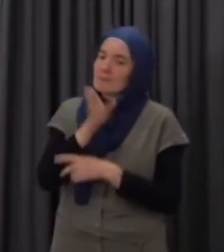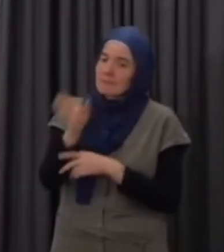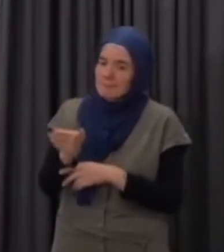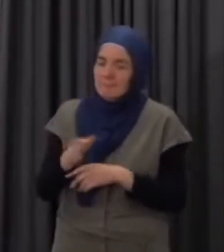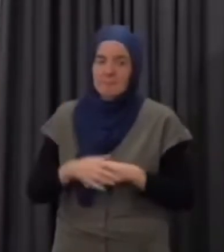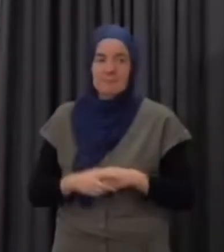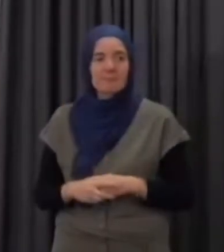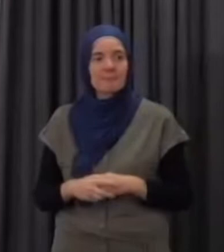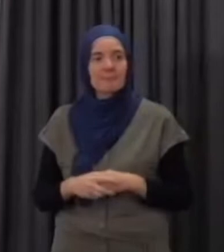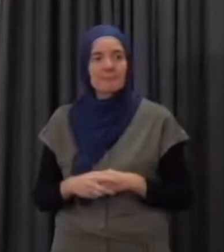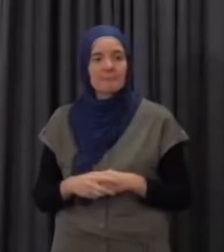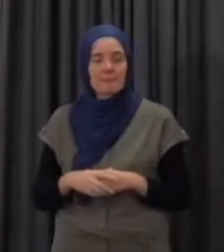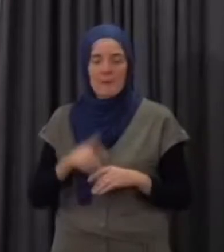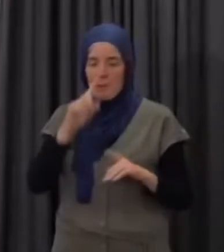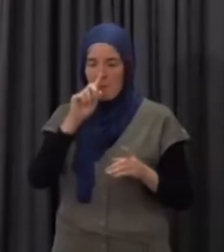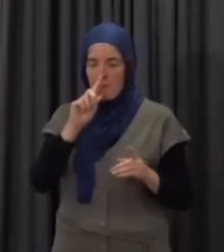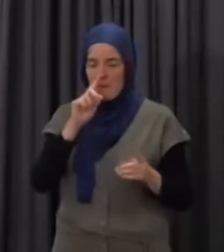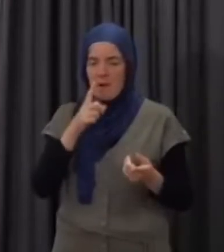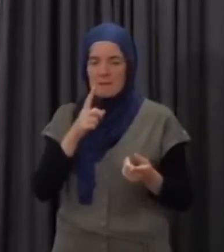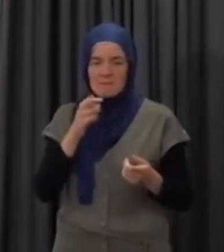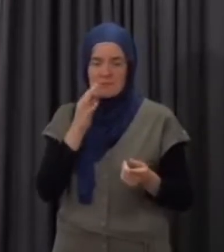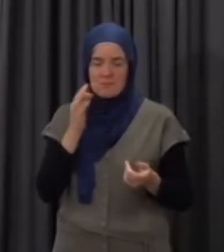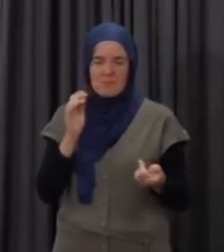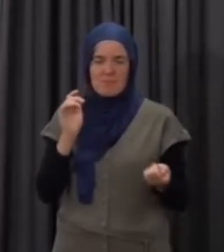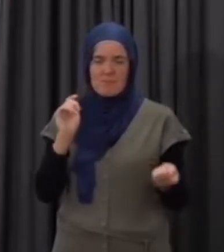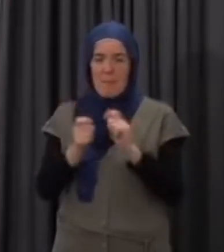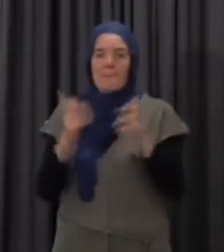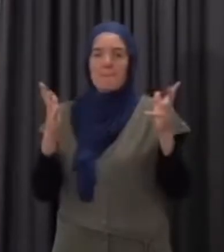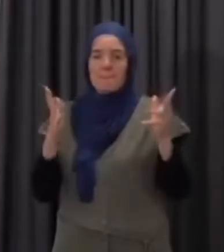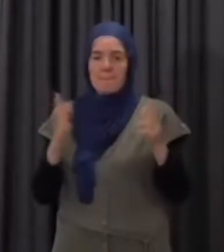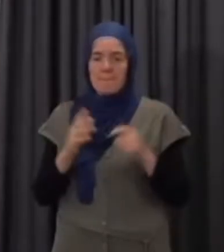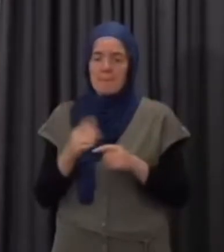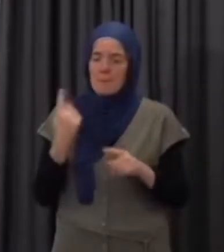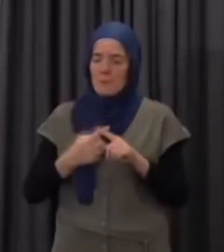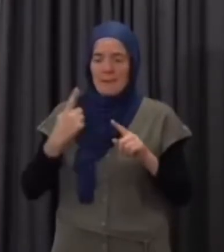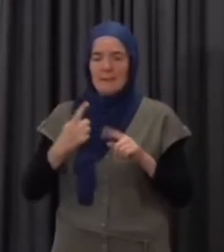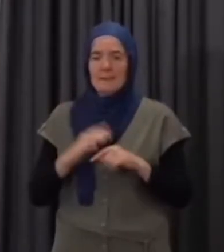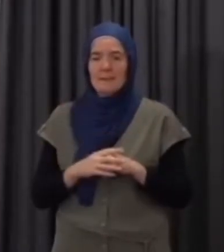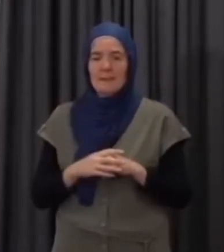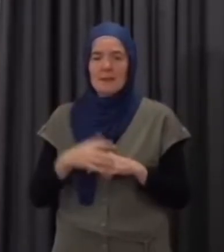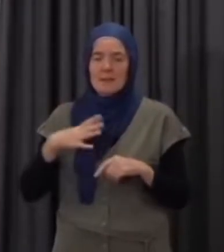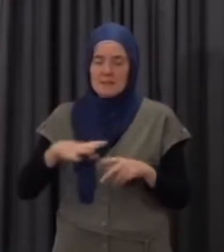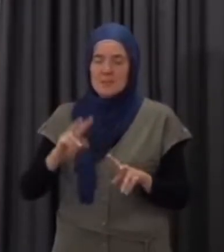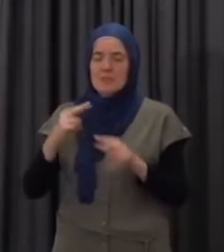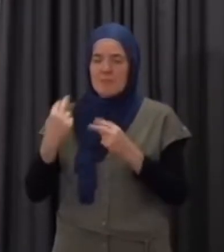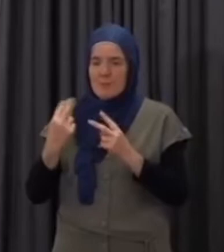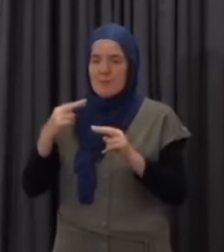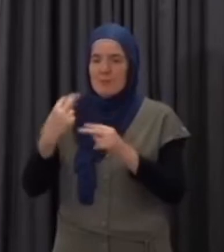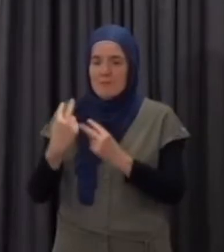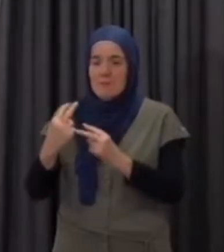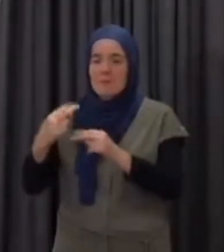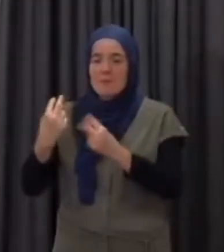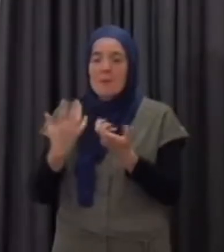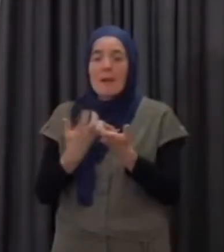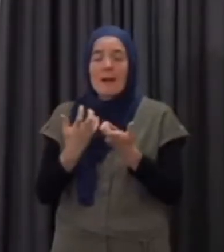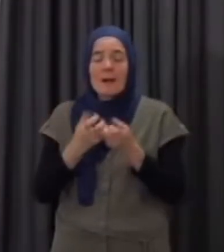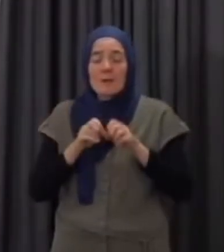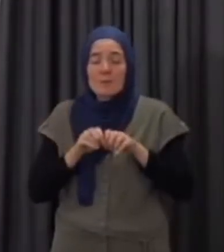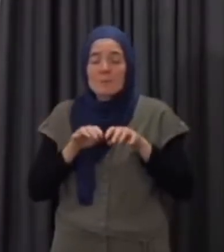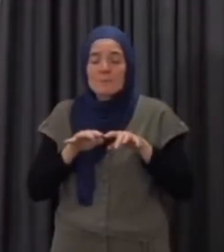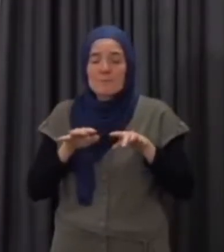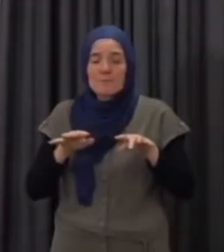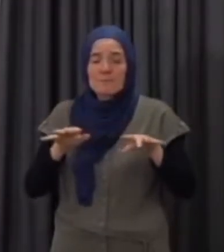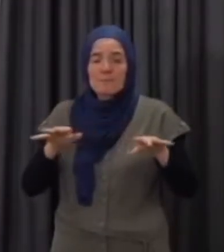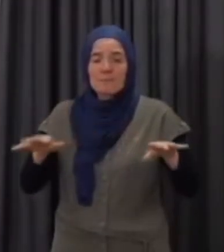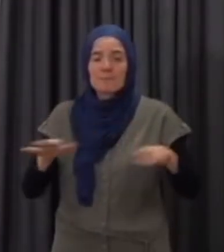switch that we can just press. I think we are going to need to review how we roll this out. I've got formal plans coming from